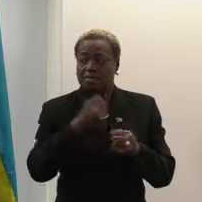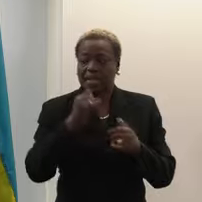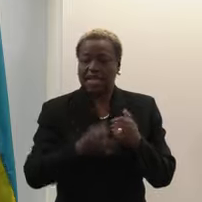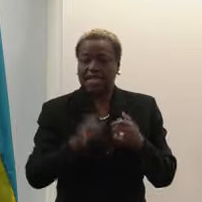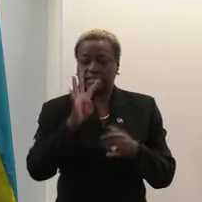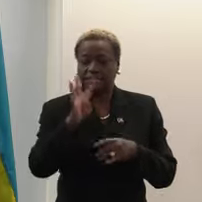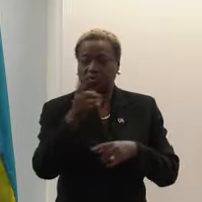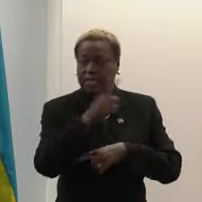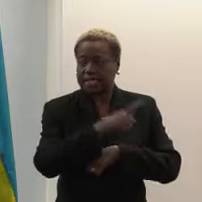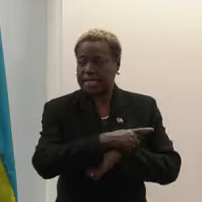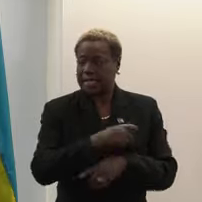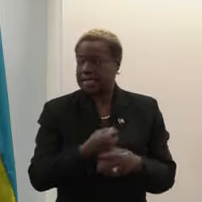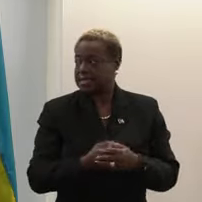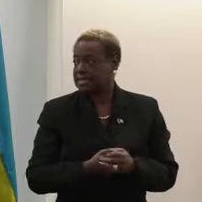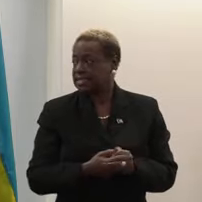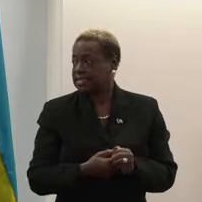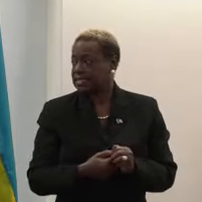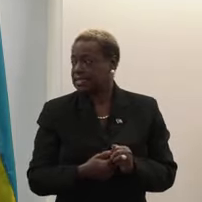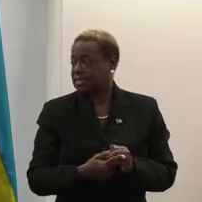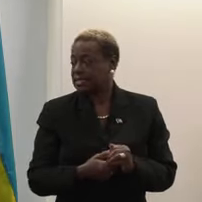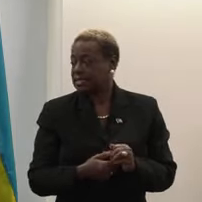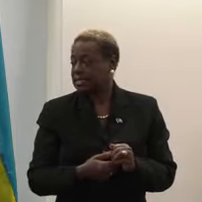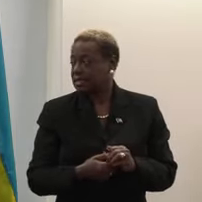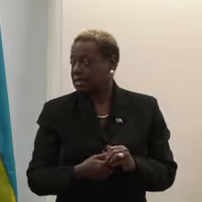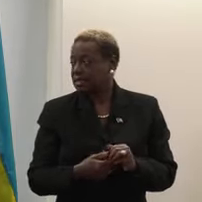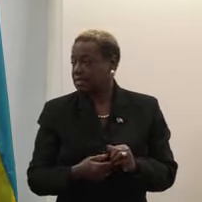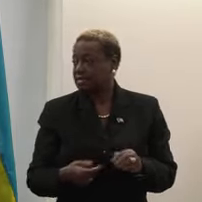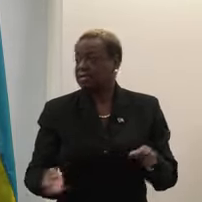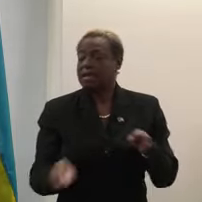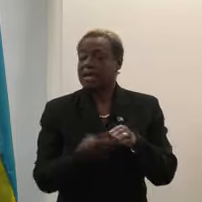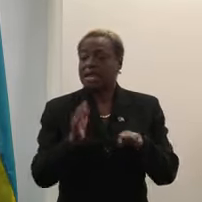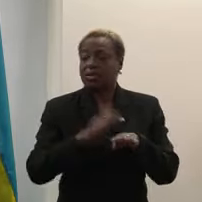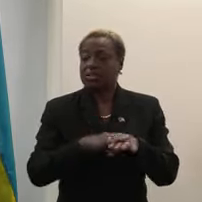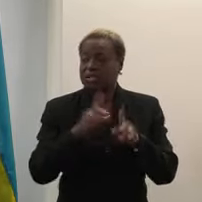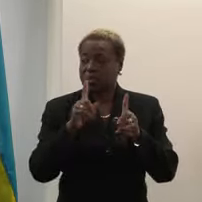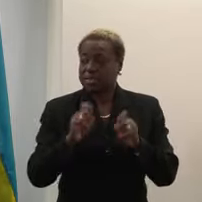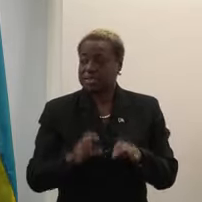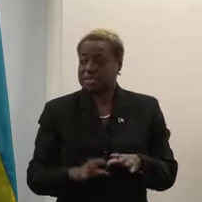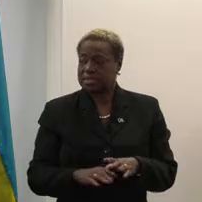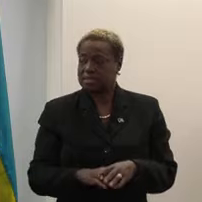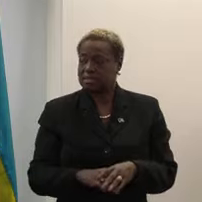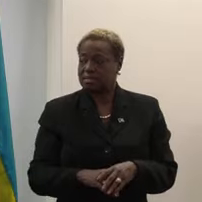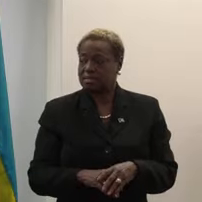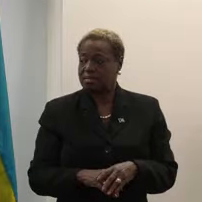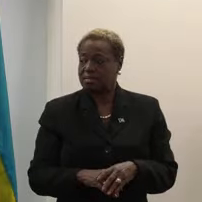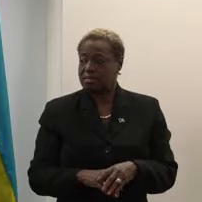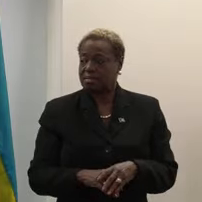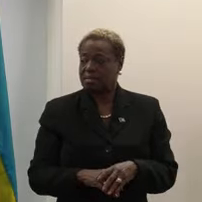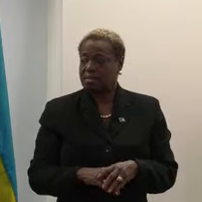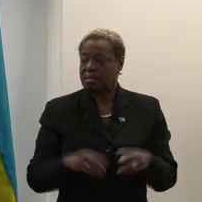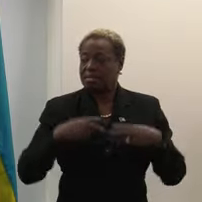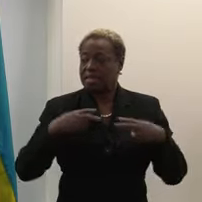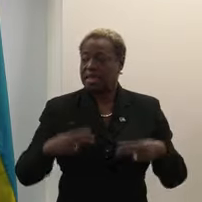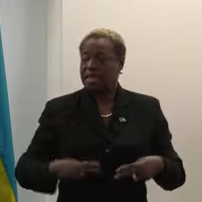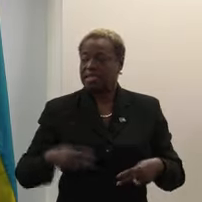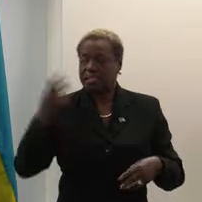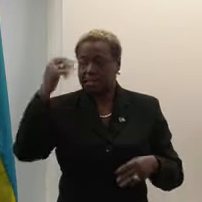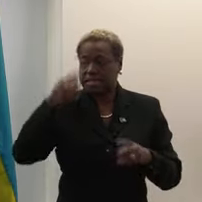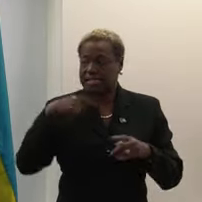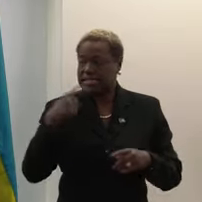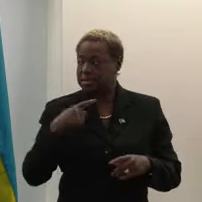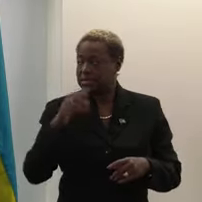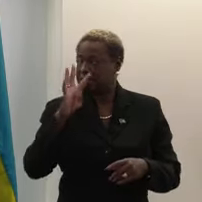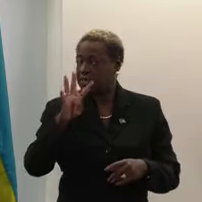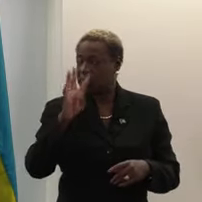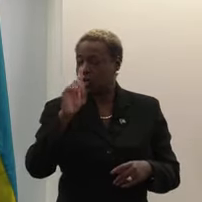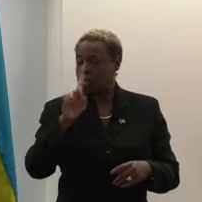4 days. And to add on to that question, earlier this week, the health minister would have said we have about 41 beds, if I'm not